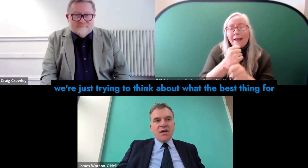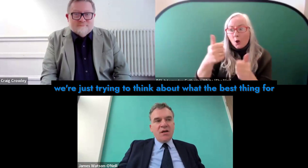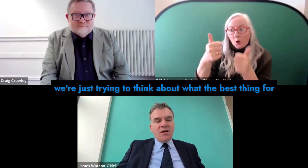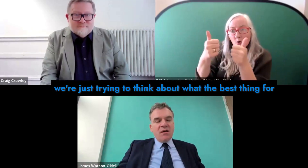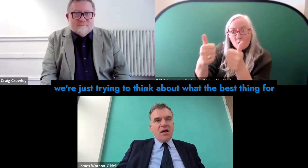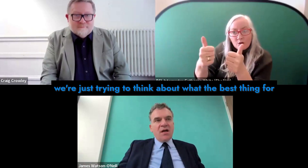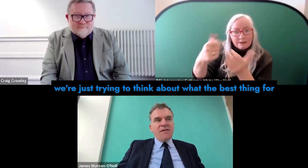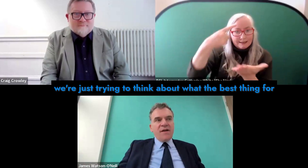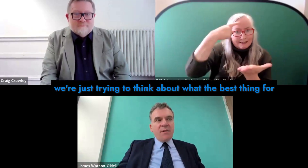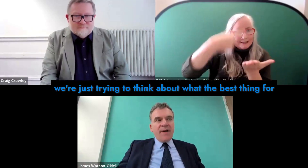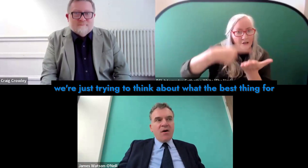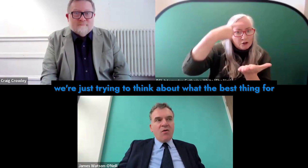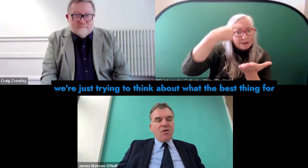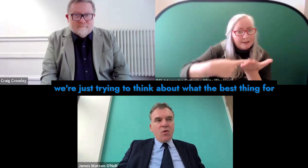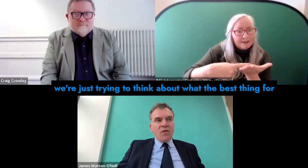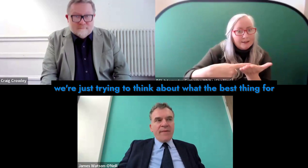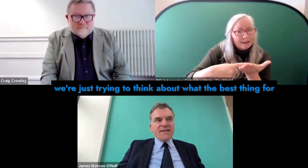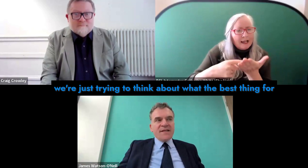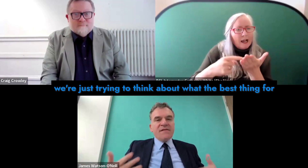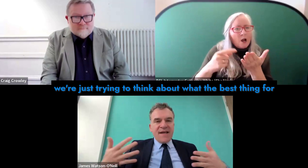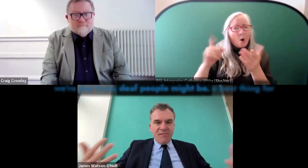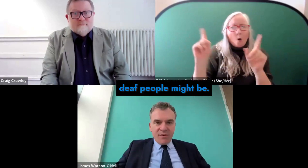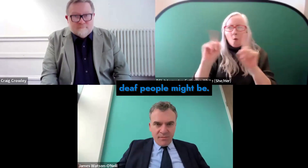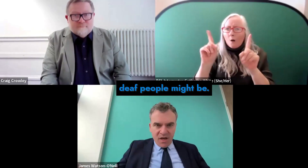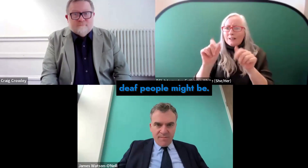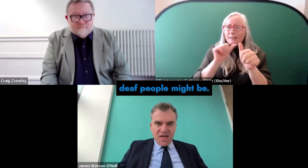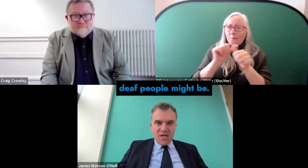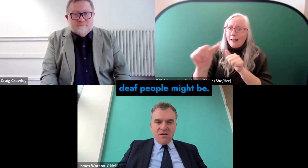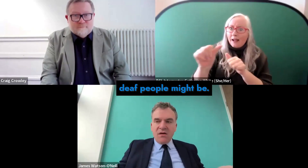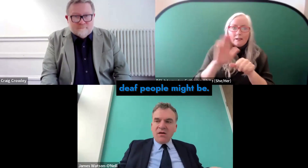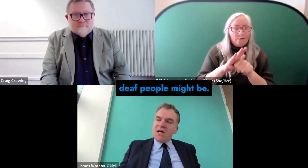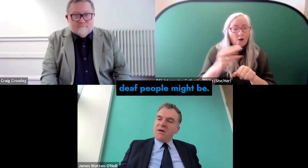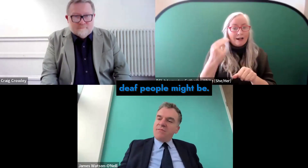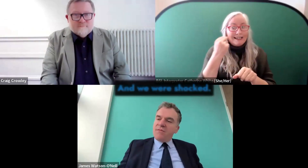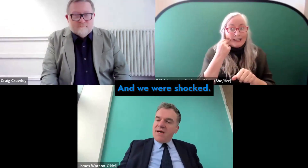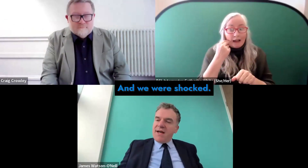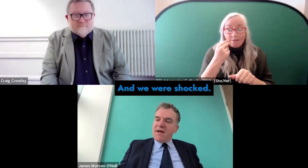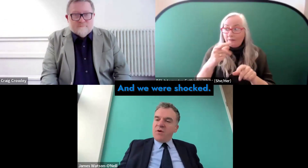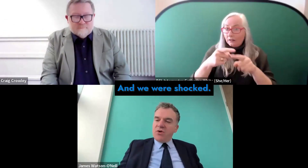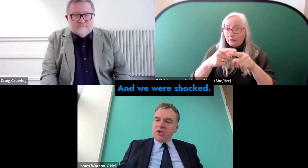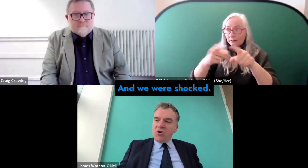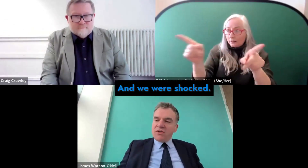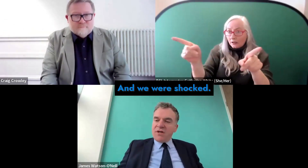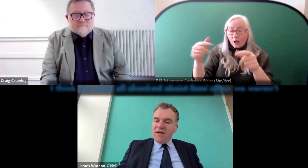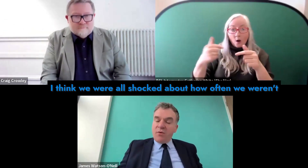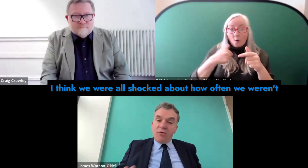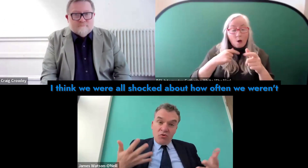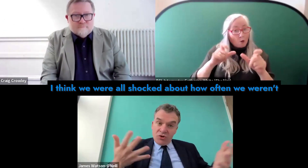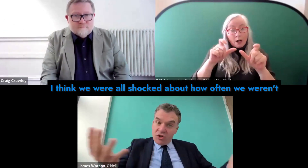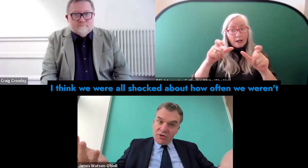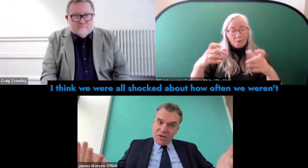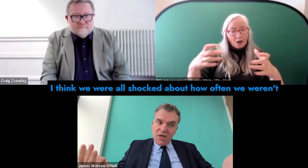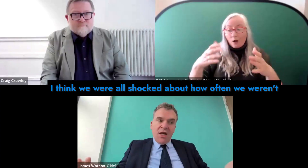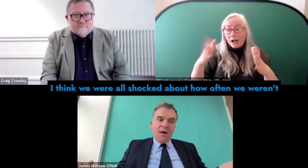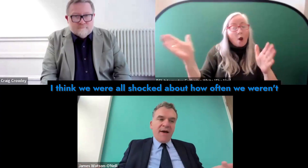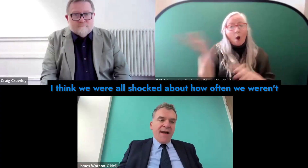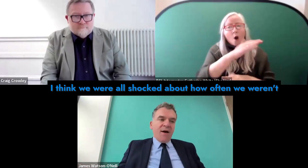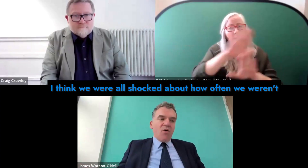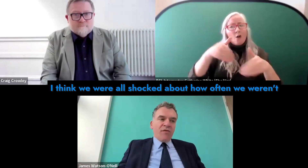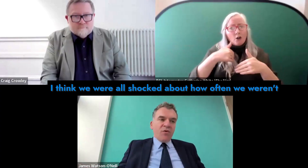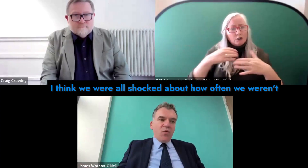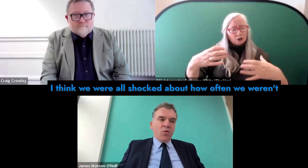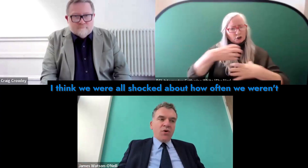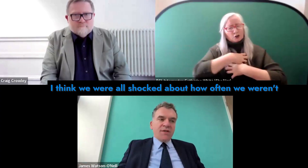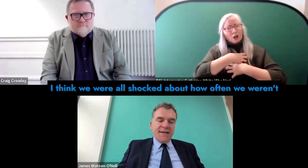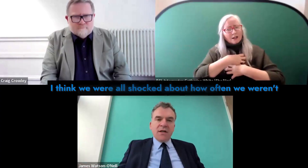trying to think about what the best thing for deaf people might be. And we were shocked, I think we were all shocked about